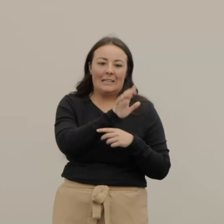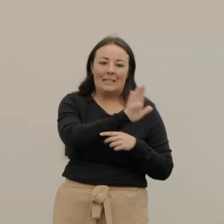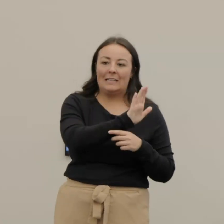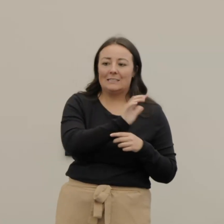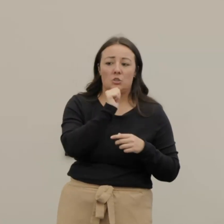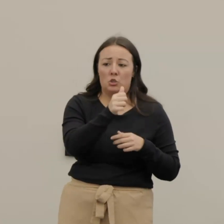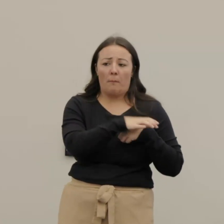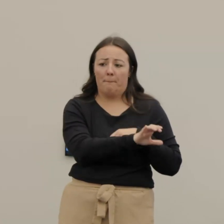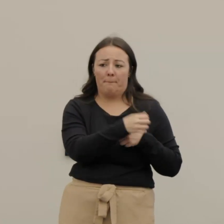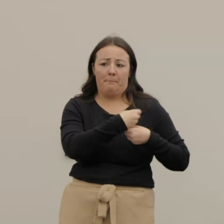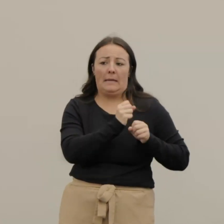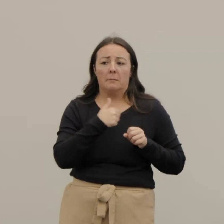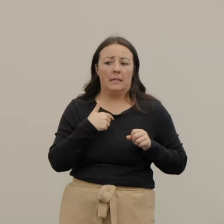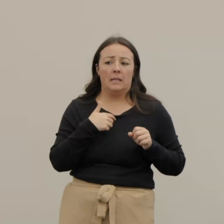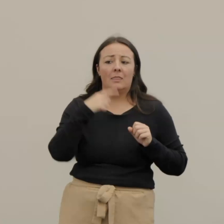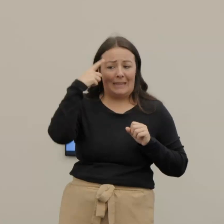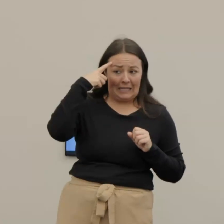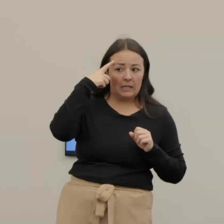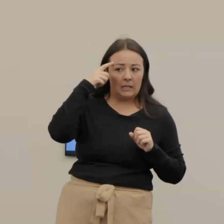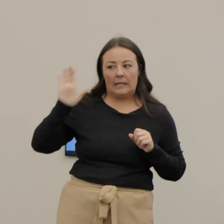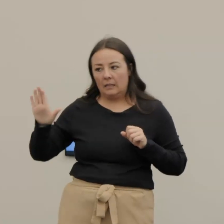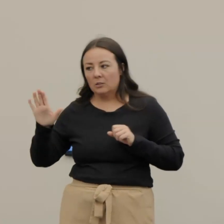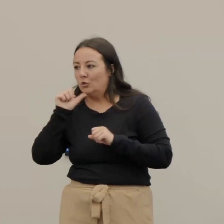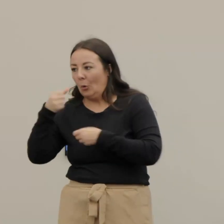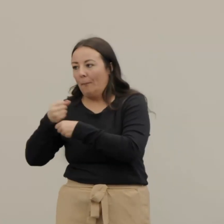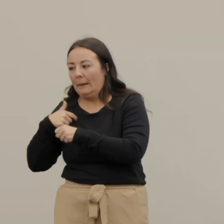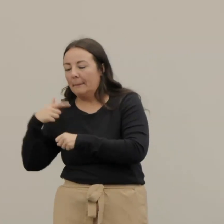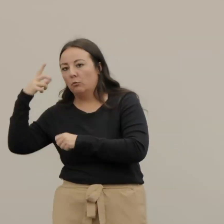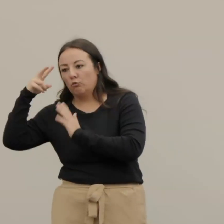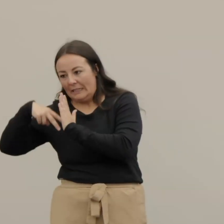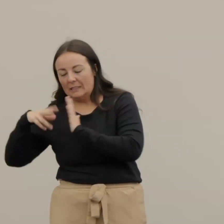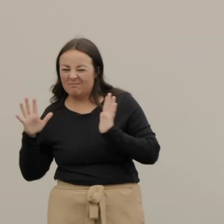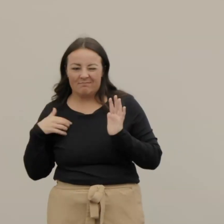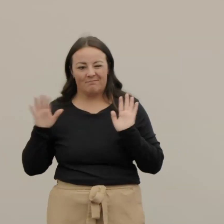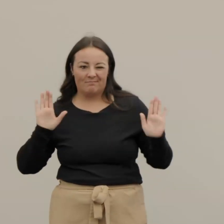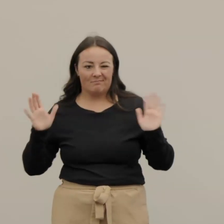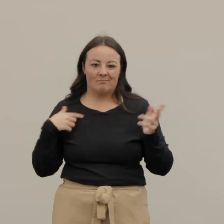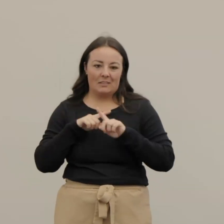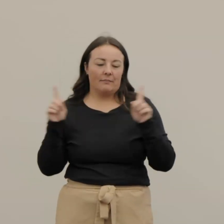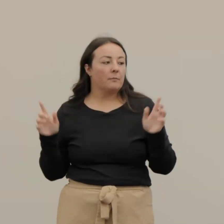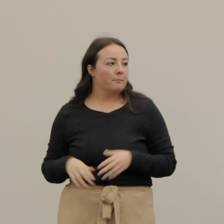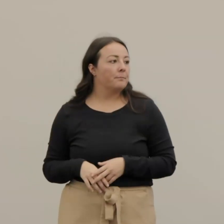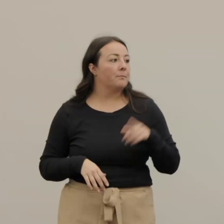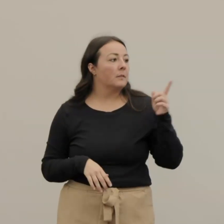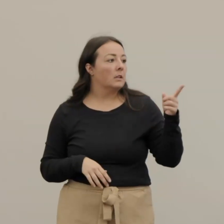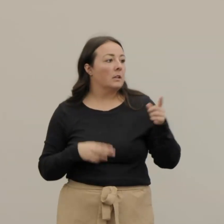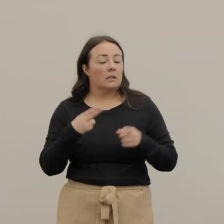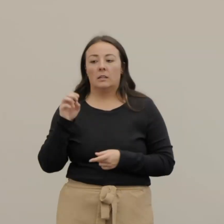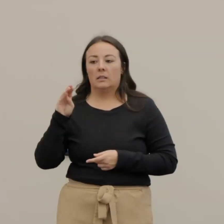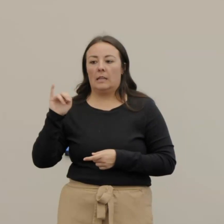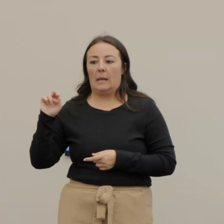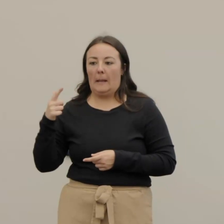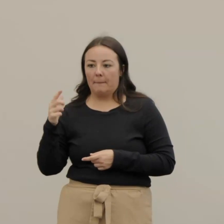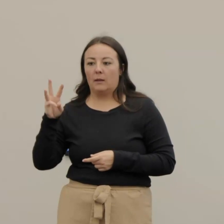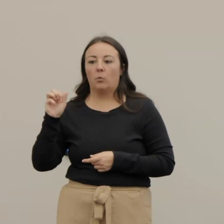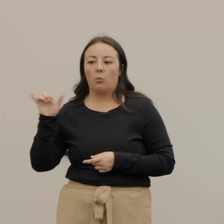that. So question over here. Both a question and then a comment after that. For the Hemingway app, Do you